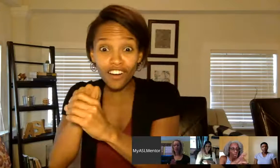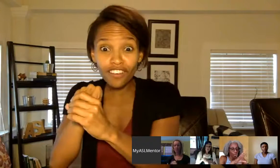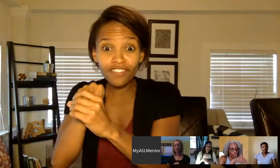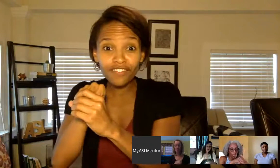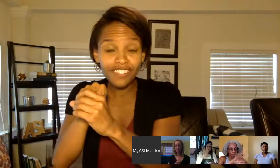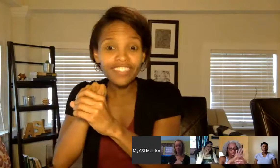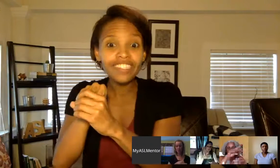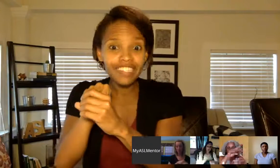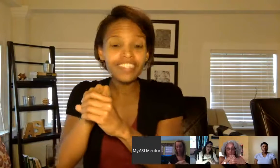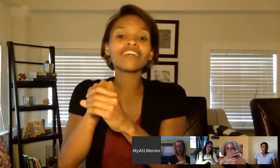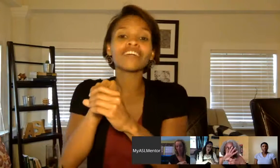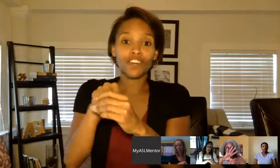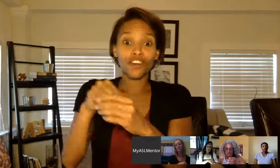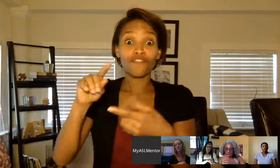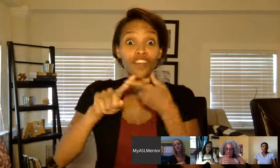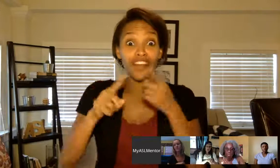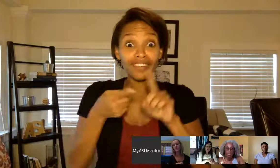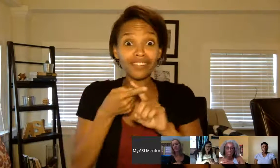involved.